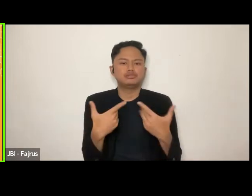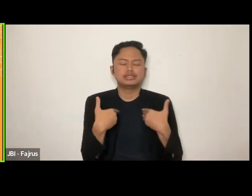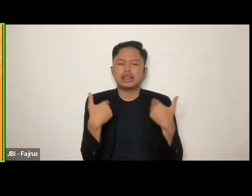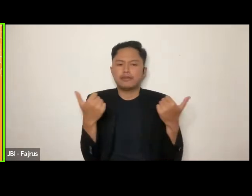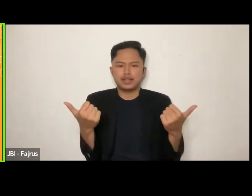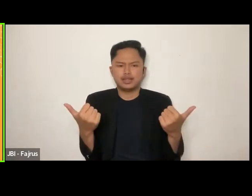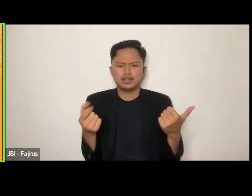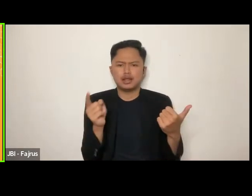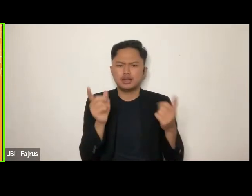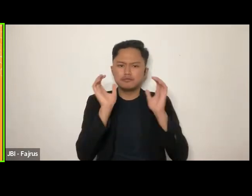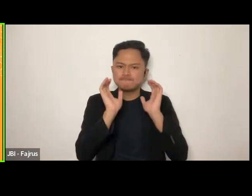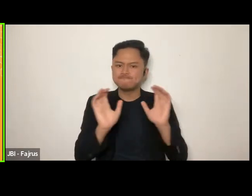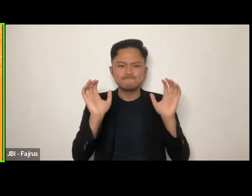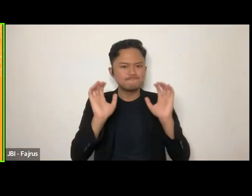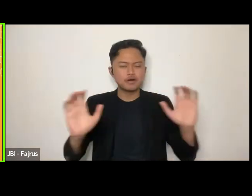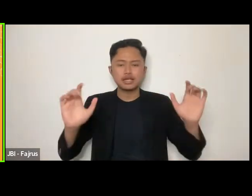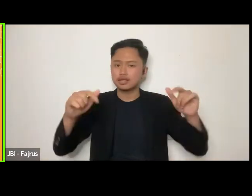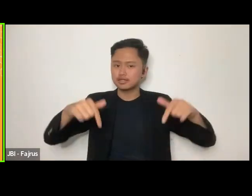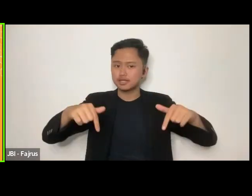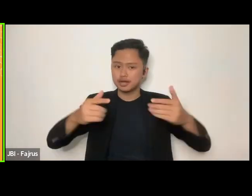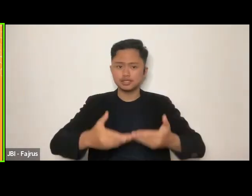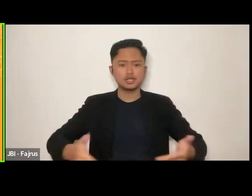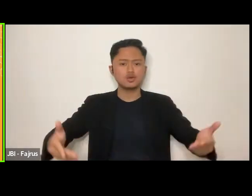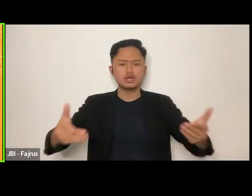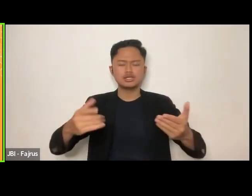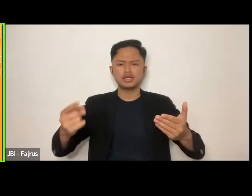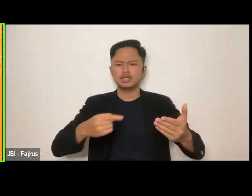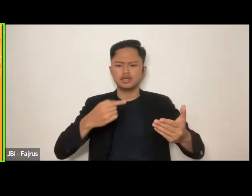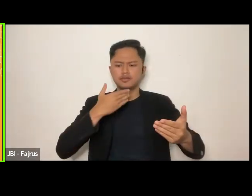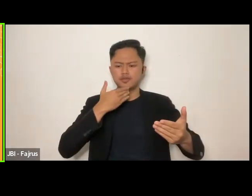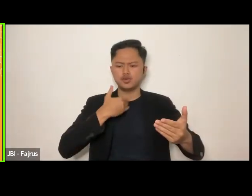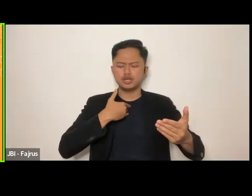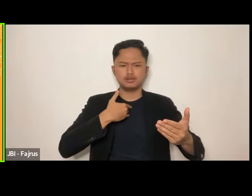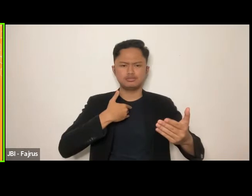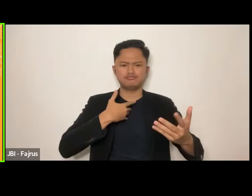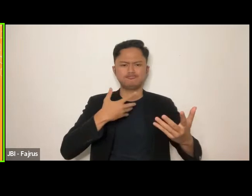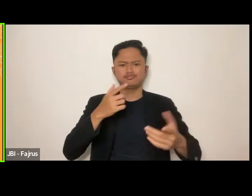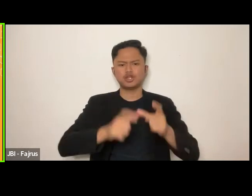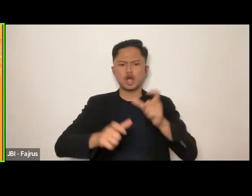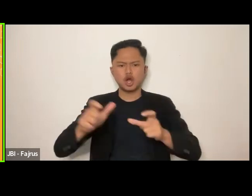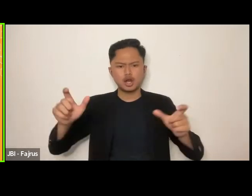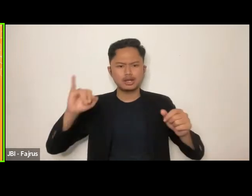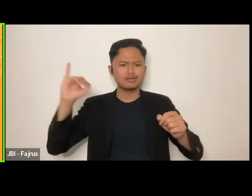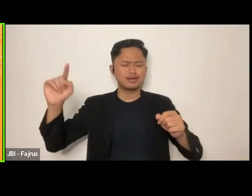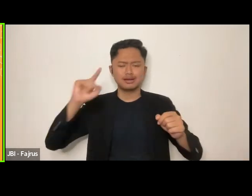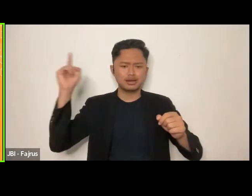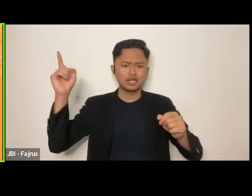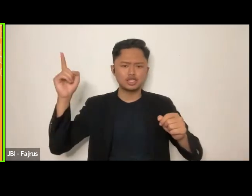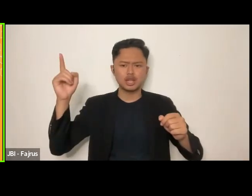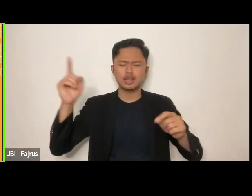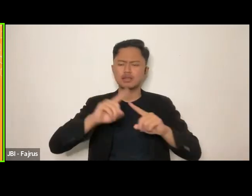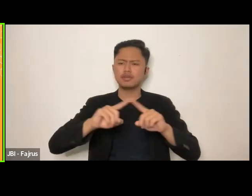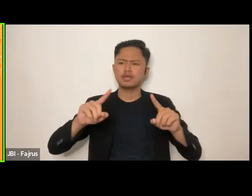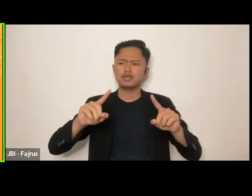things that going on right now. We have internally displaced person that almost reached